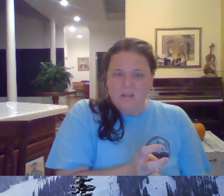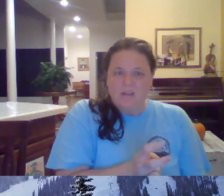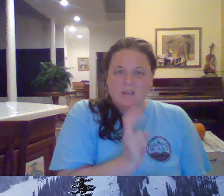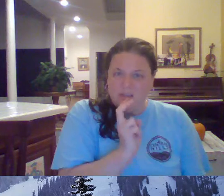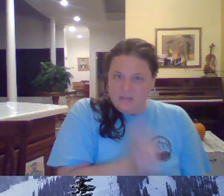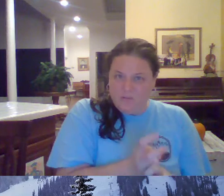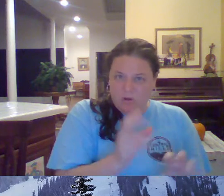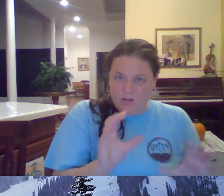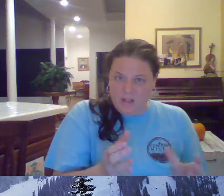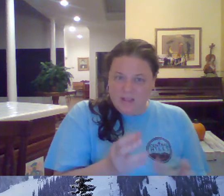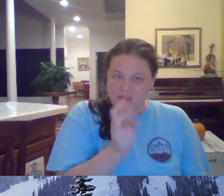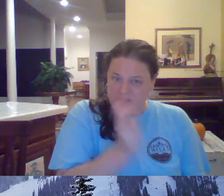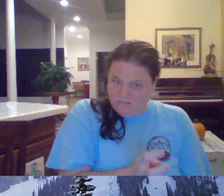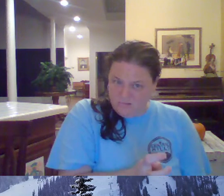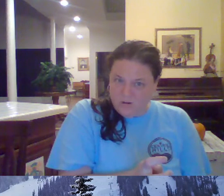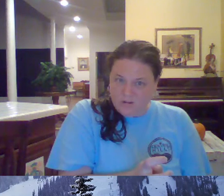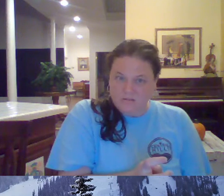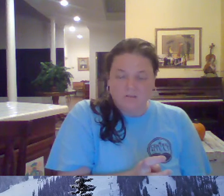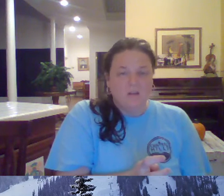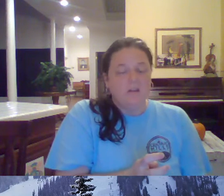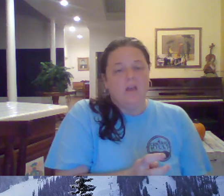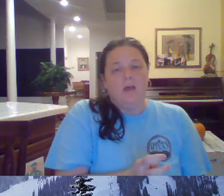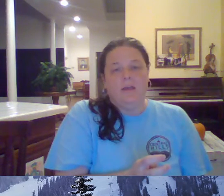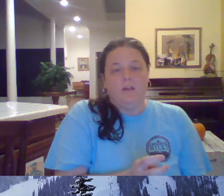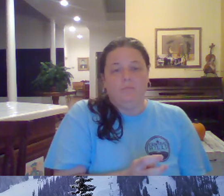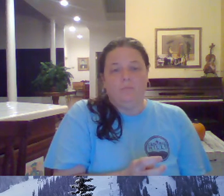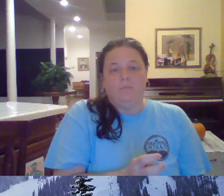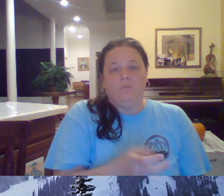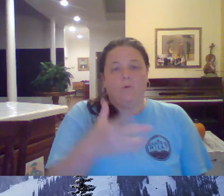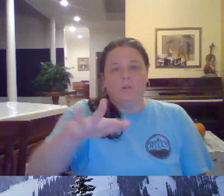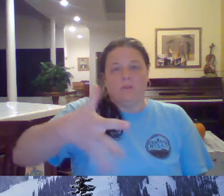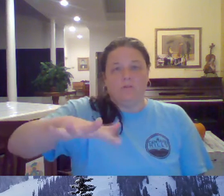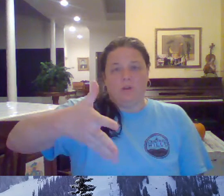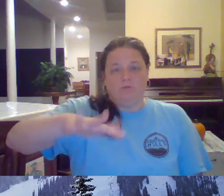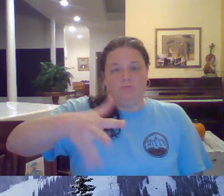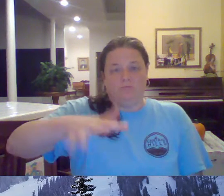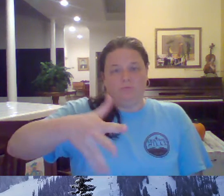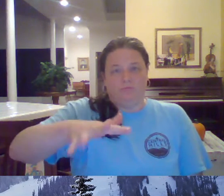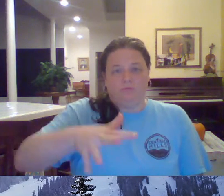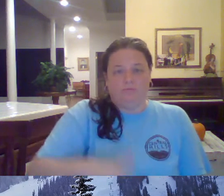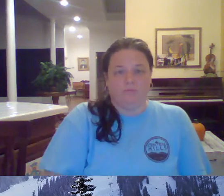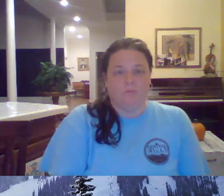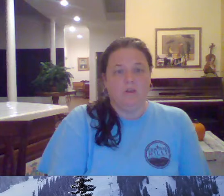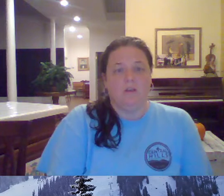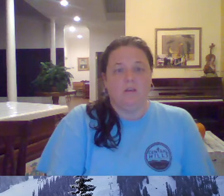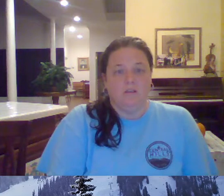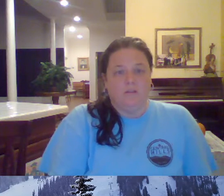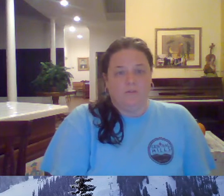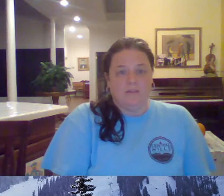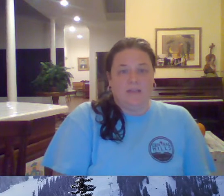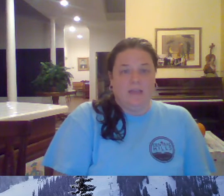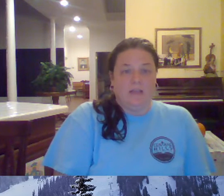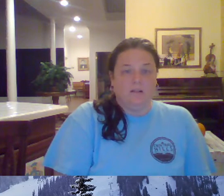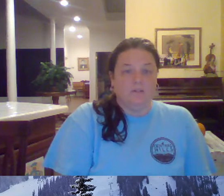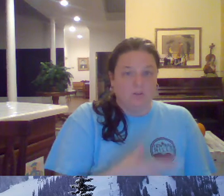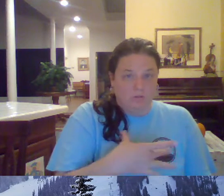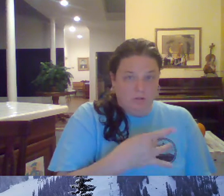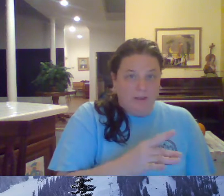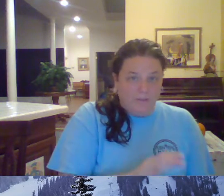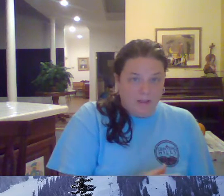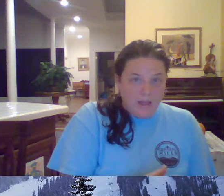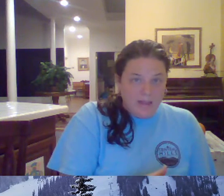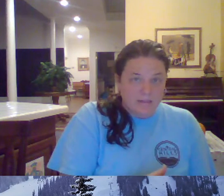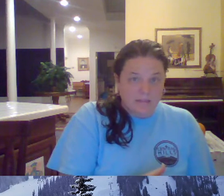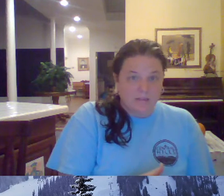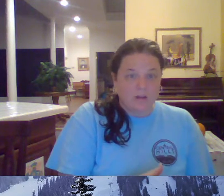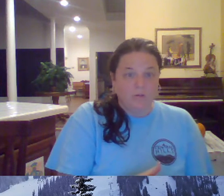difficult? Is that a difficult class? Hard? Or so-so. So if I say, do you